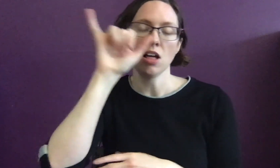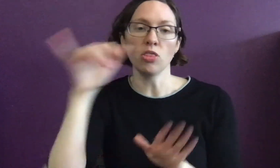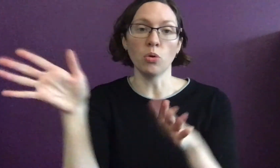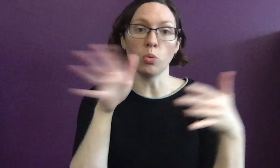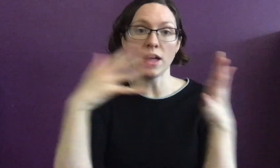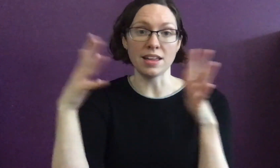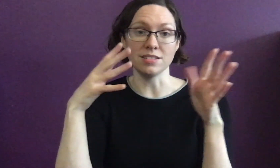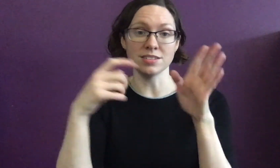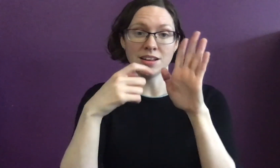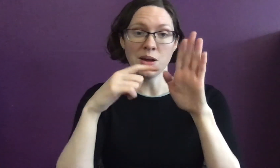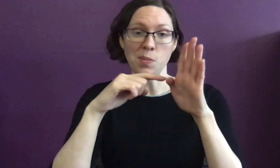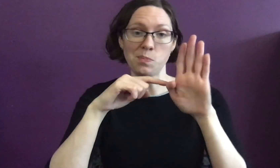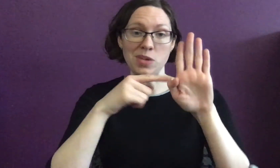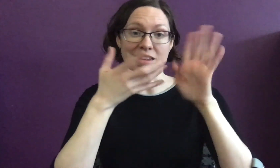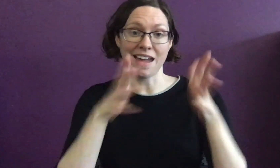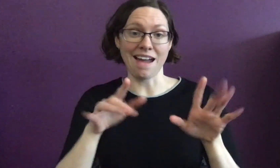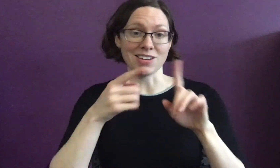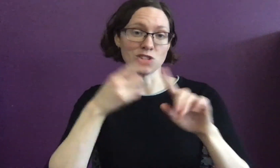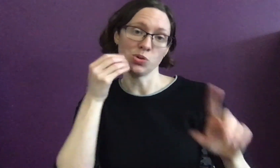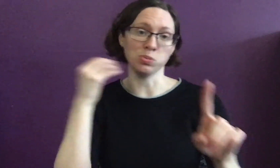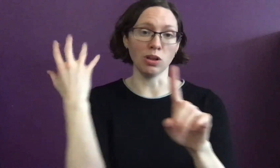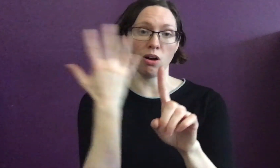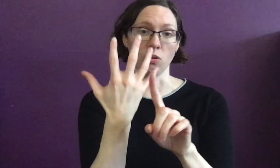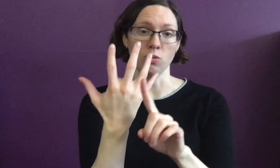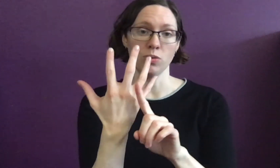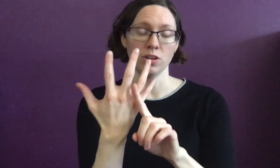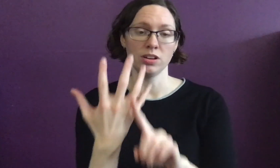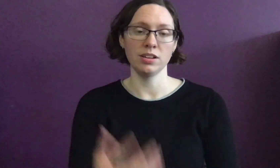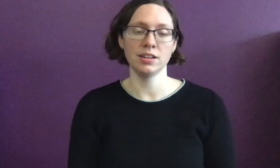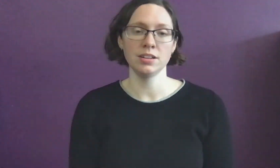The wind began to blow.